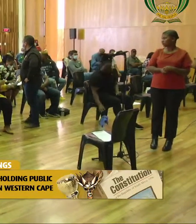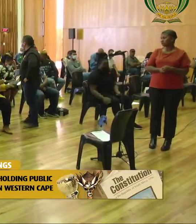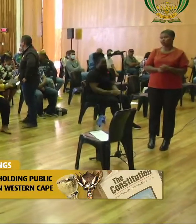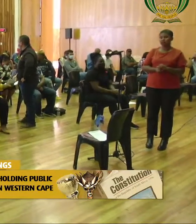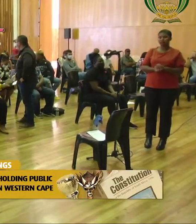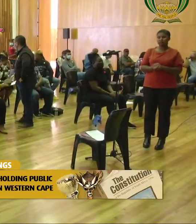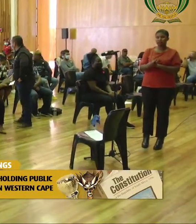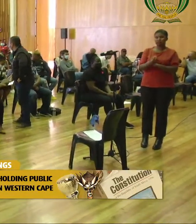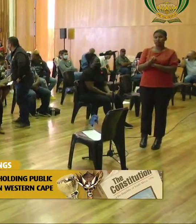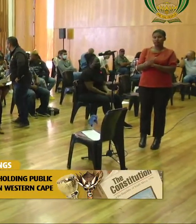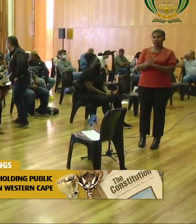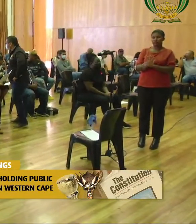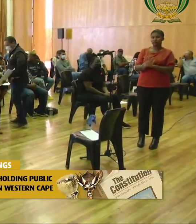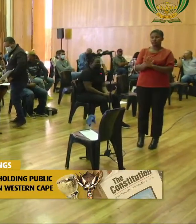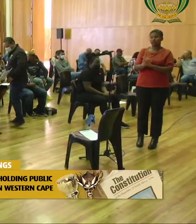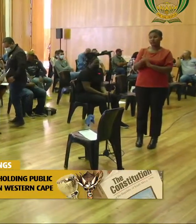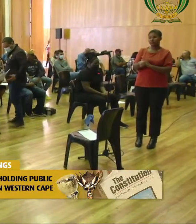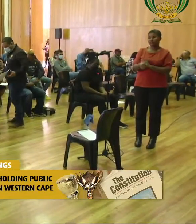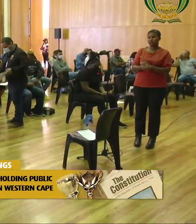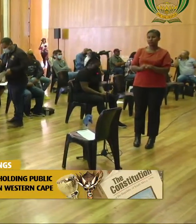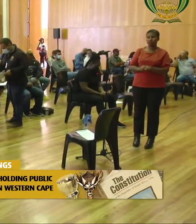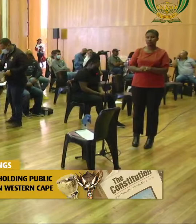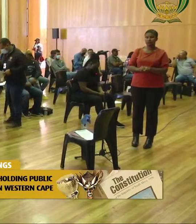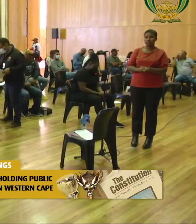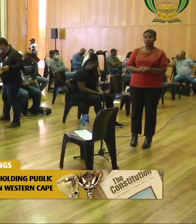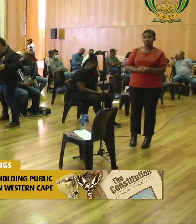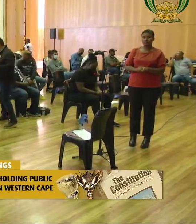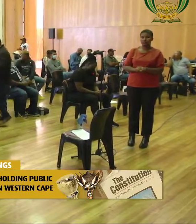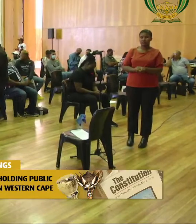Number 5, yes.